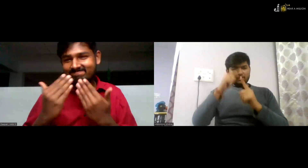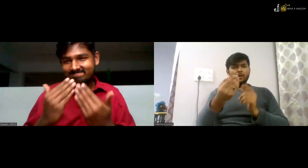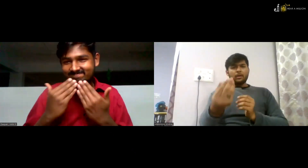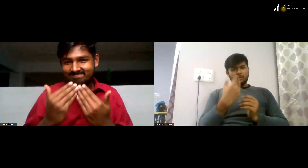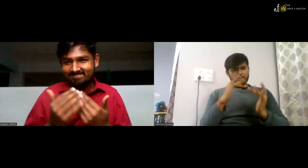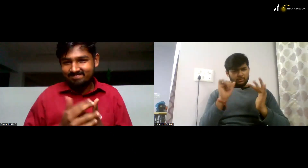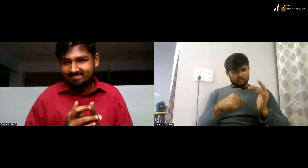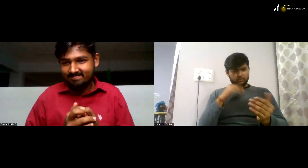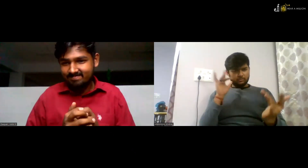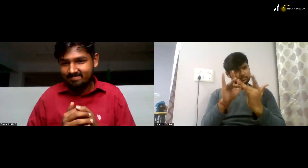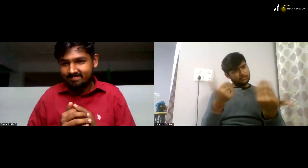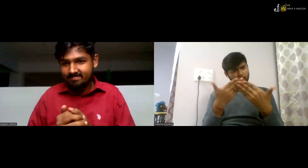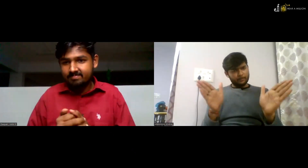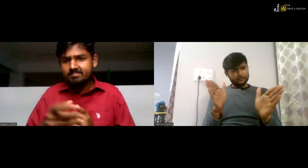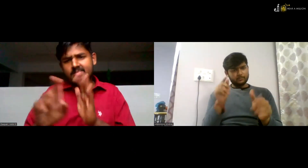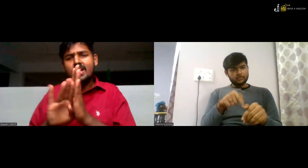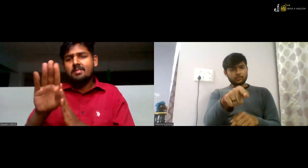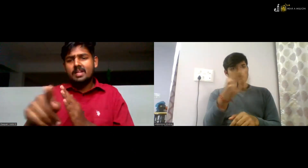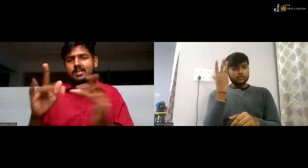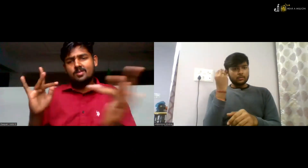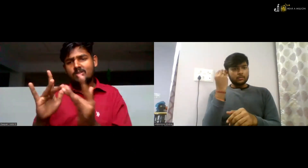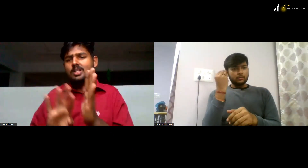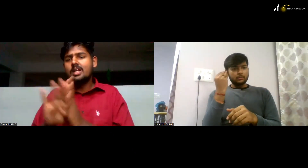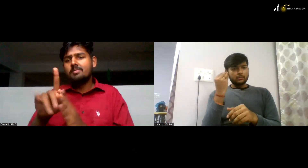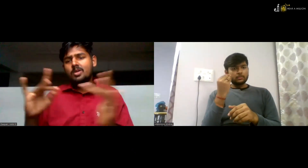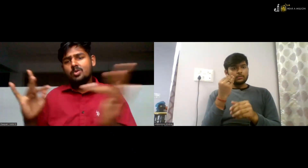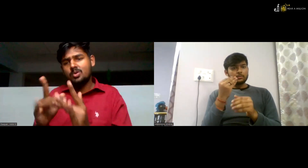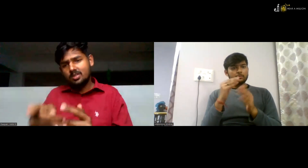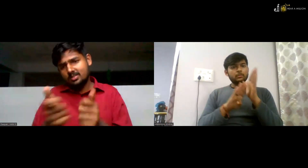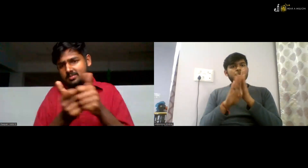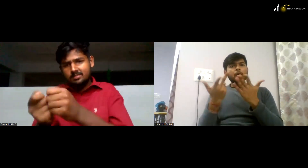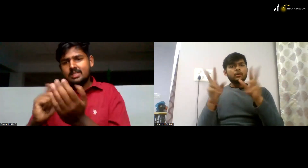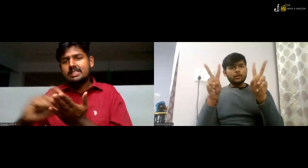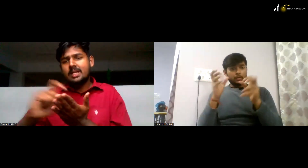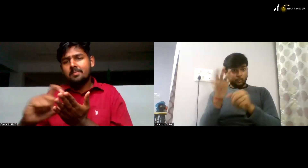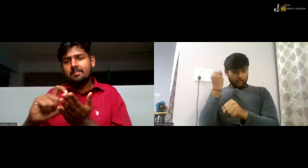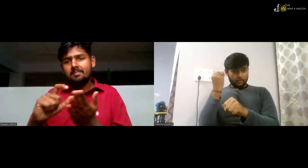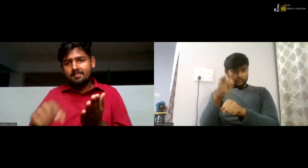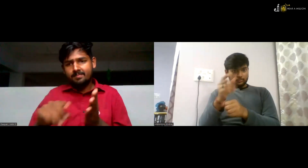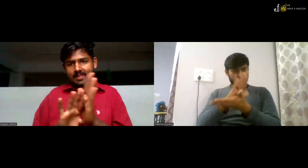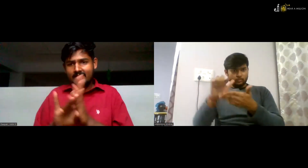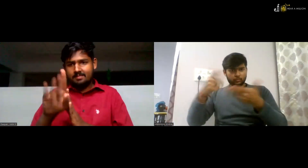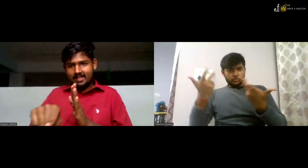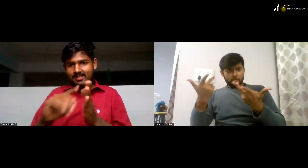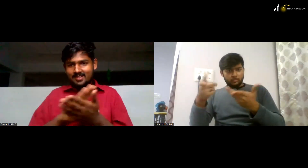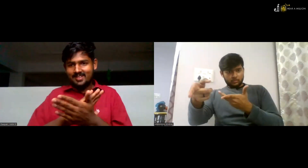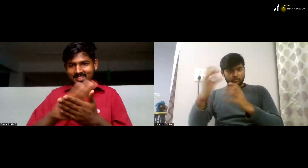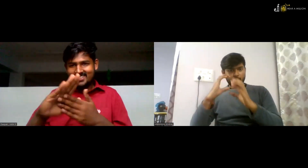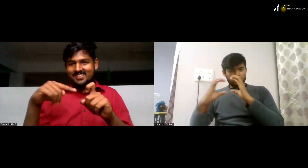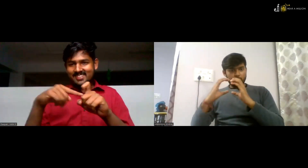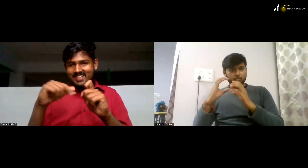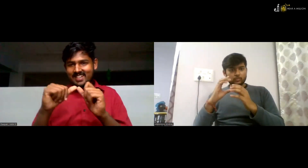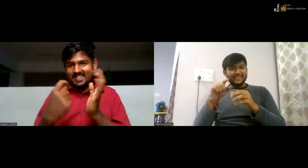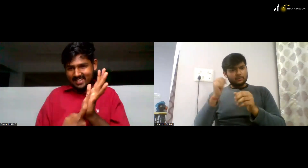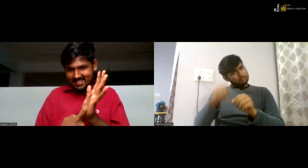I'll update you moreover on that. Please let me know if I can. I mean, connect. Yes, you can connect with the Hair a Million team. How are you? I